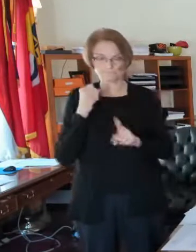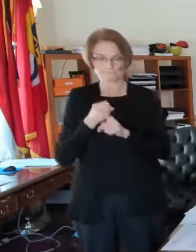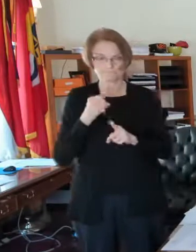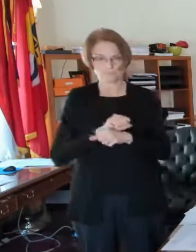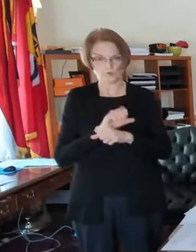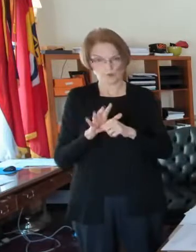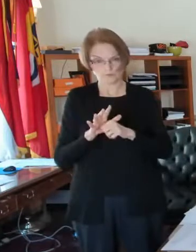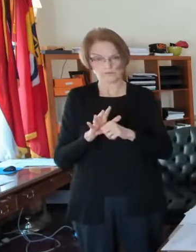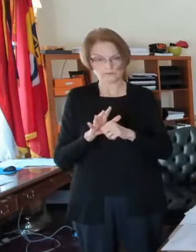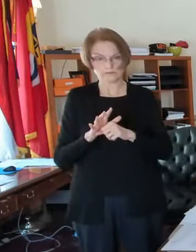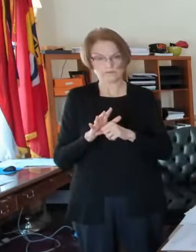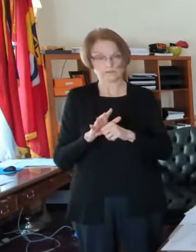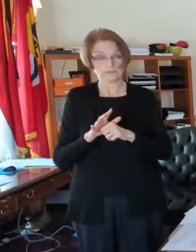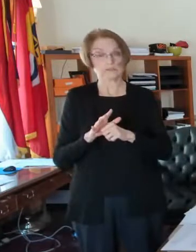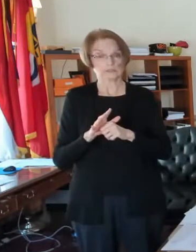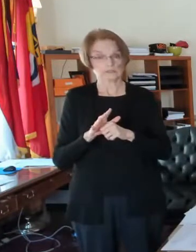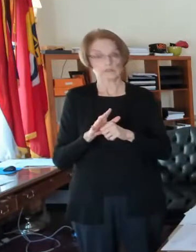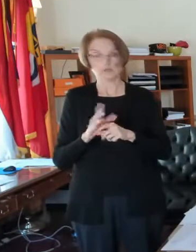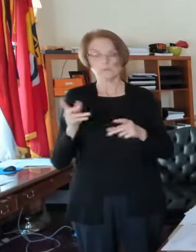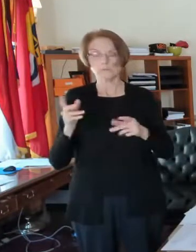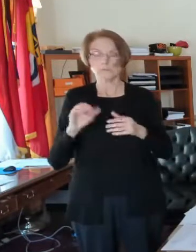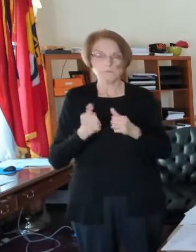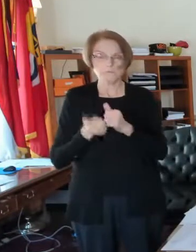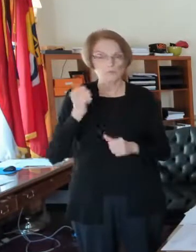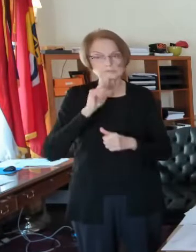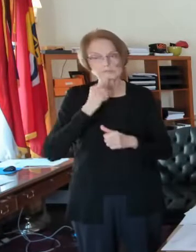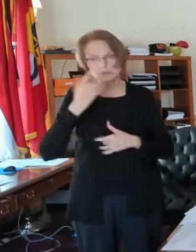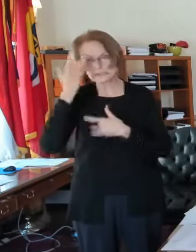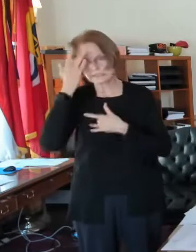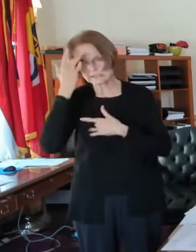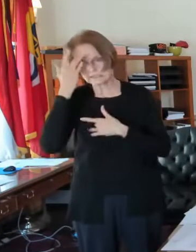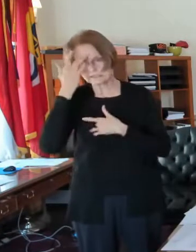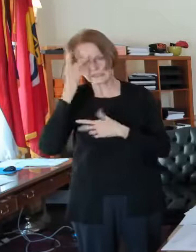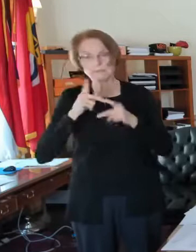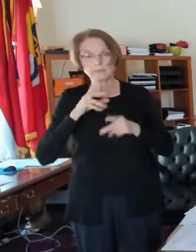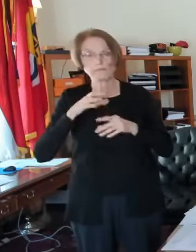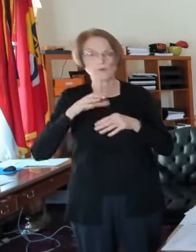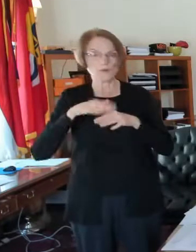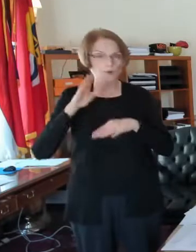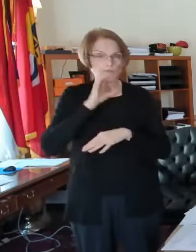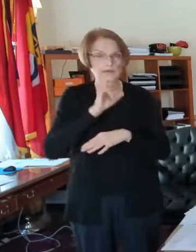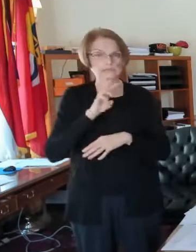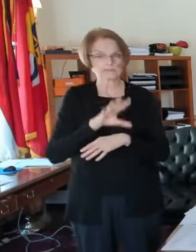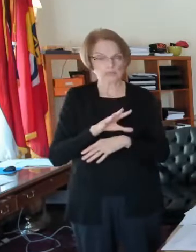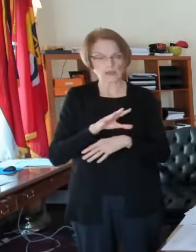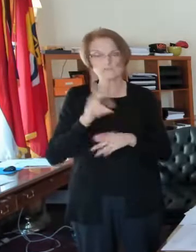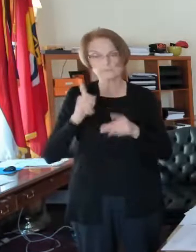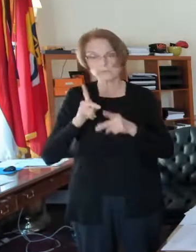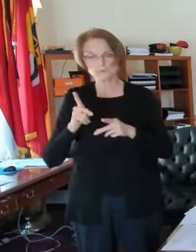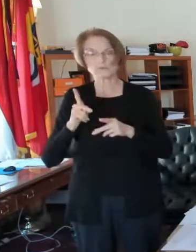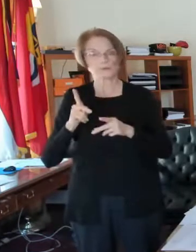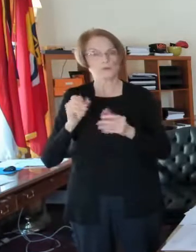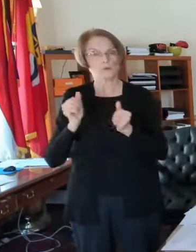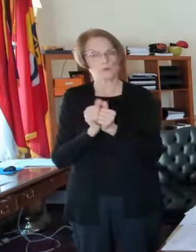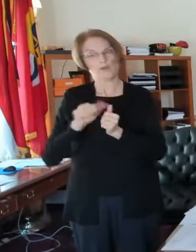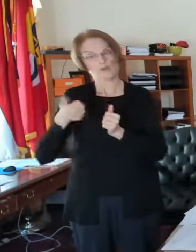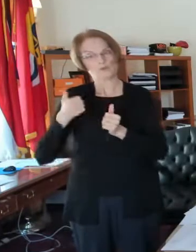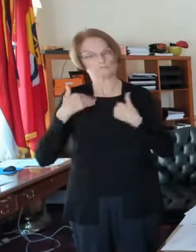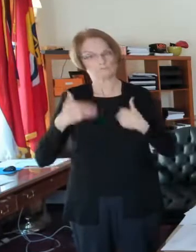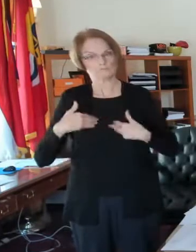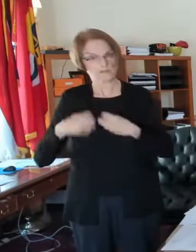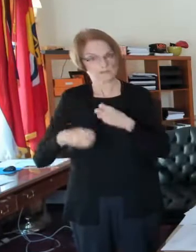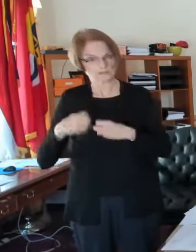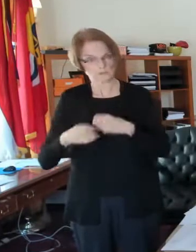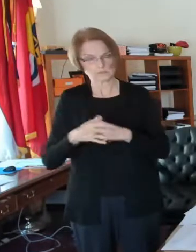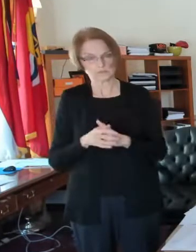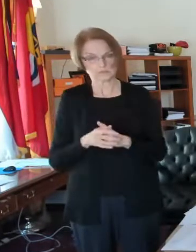people over 65 and people who have underlying health conditions. And so being able to